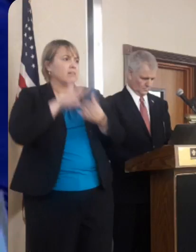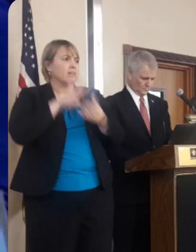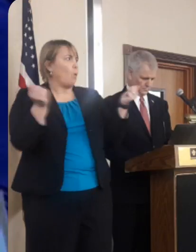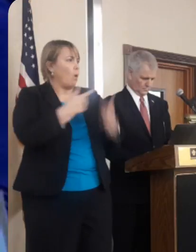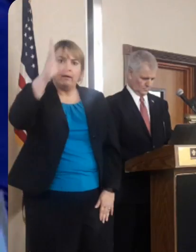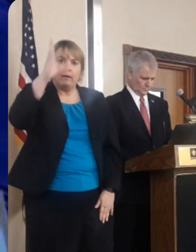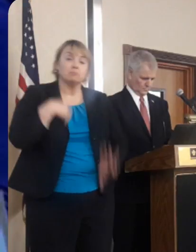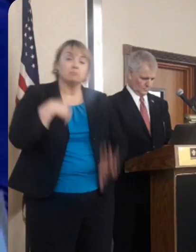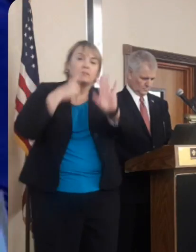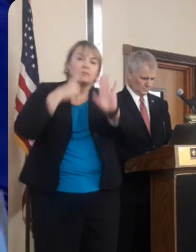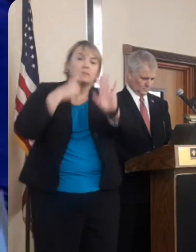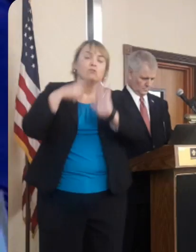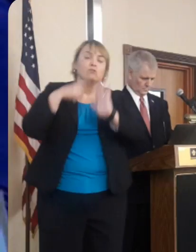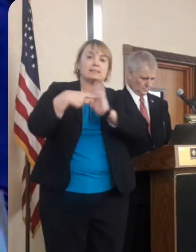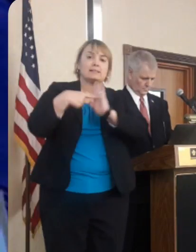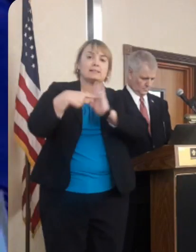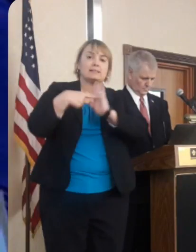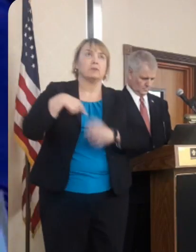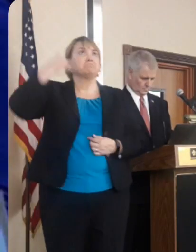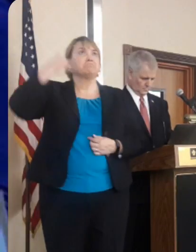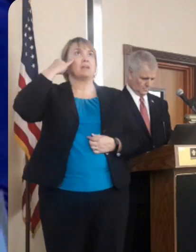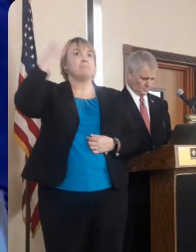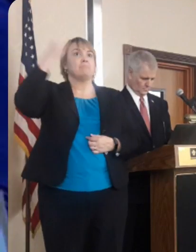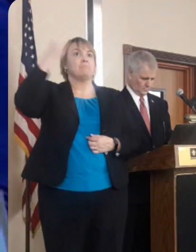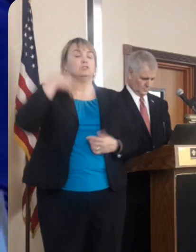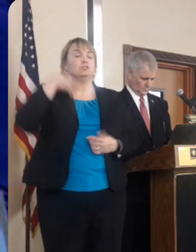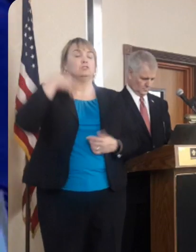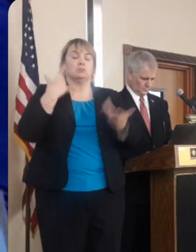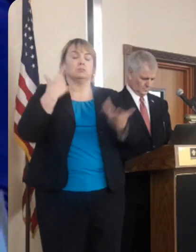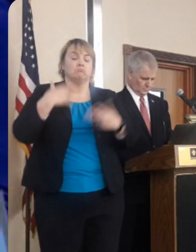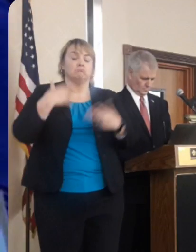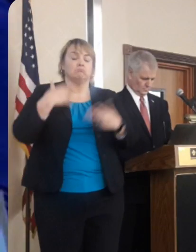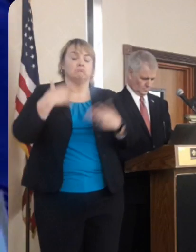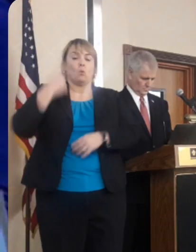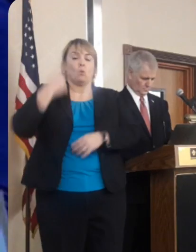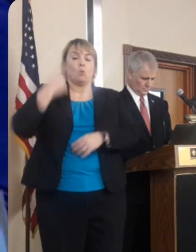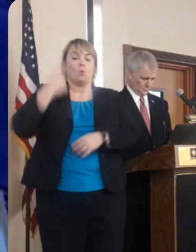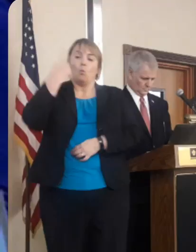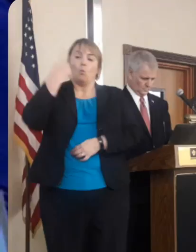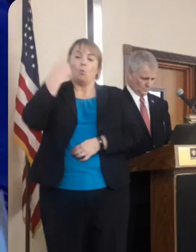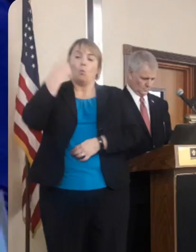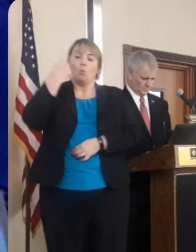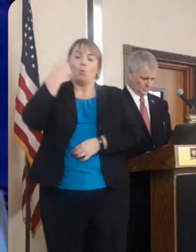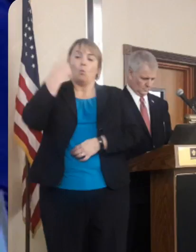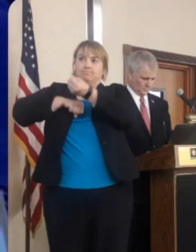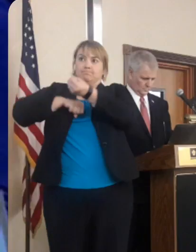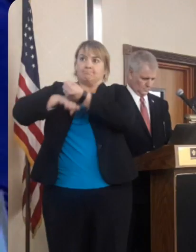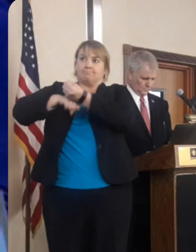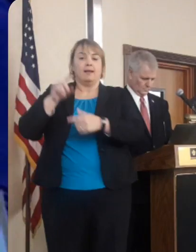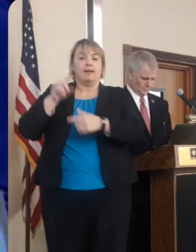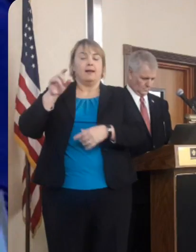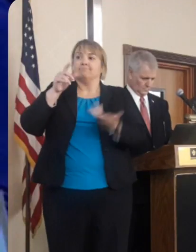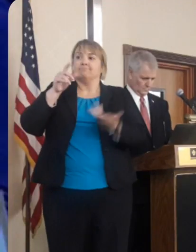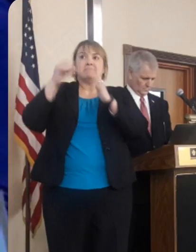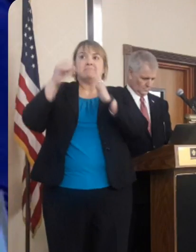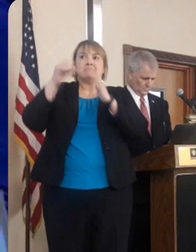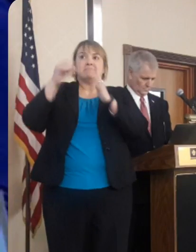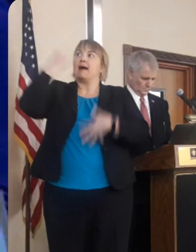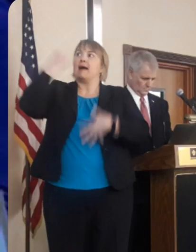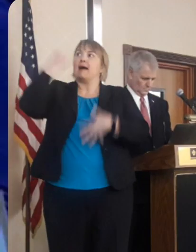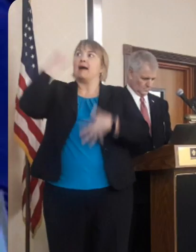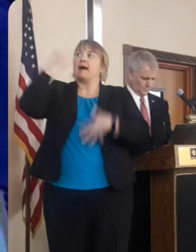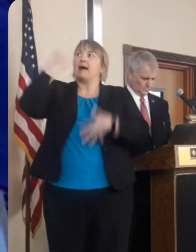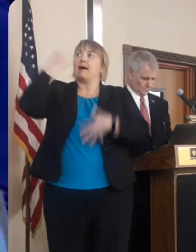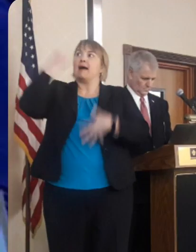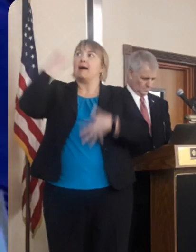if we had a platform element that somehow the state was going to buy its own missile defense system made by my